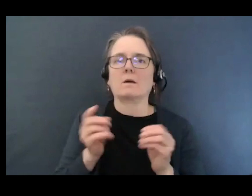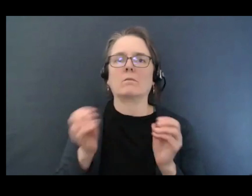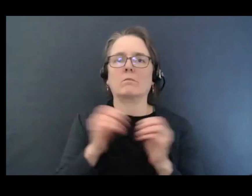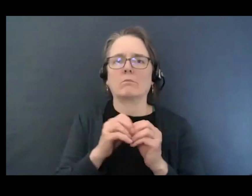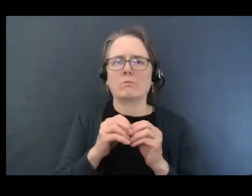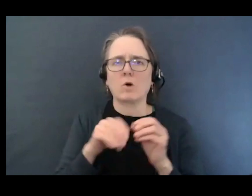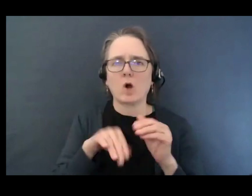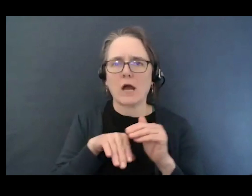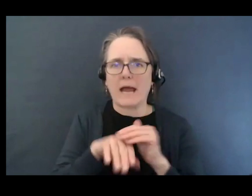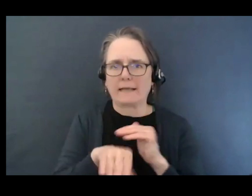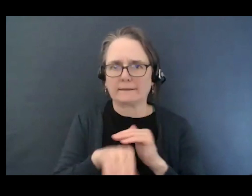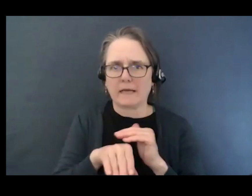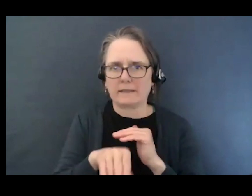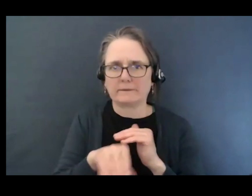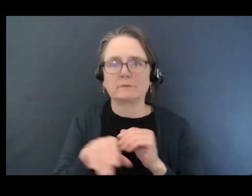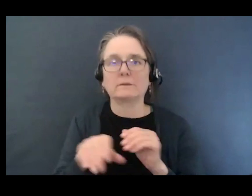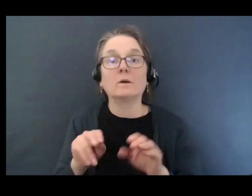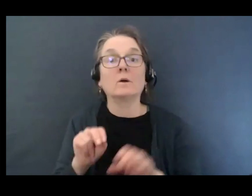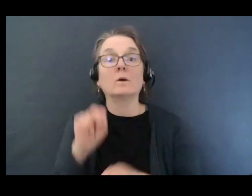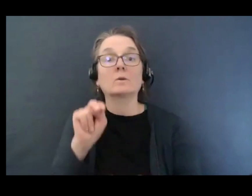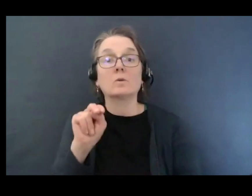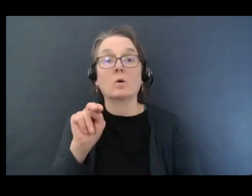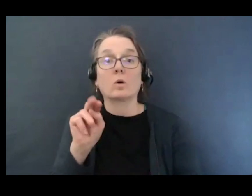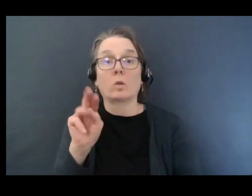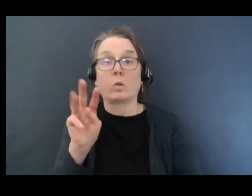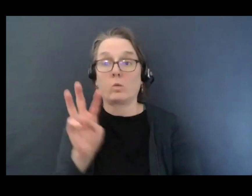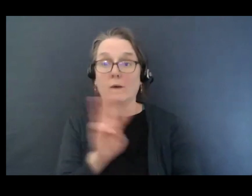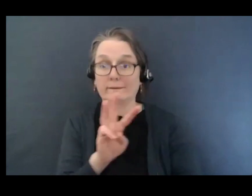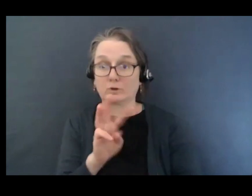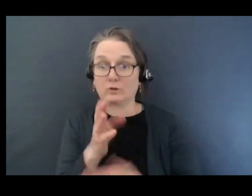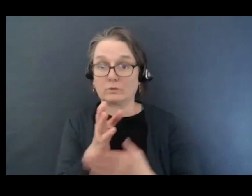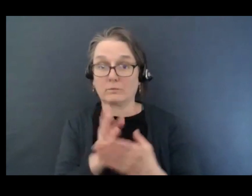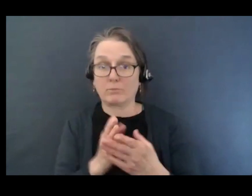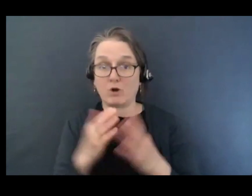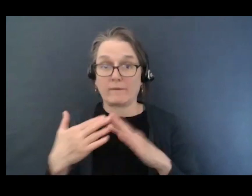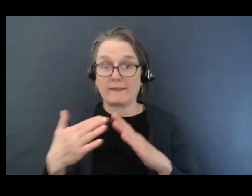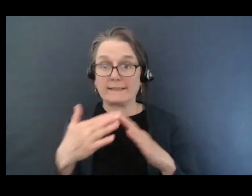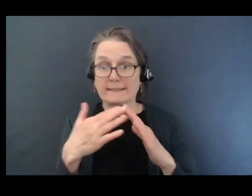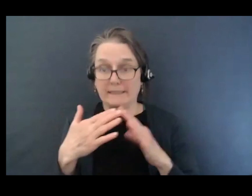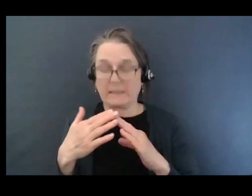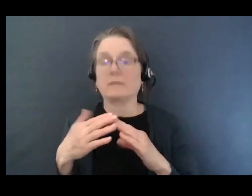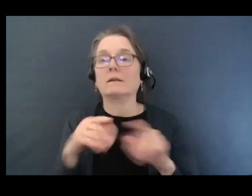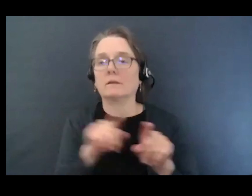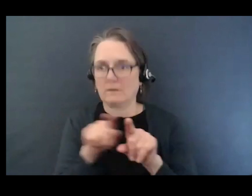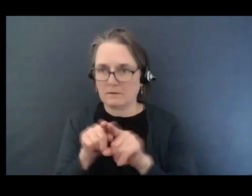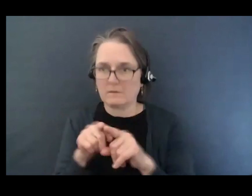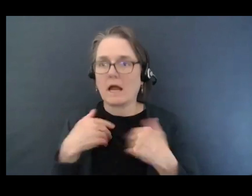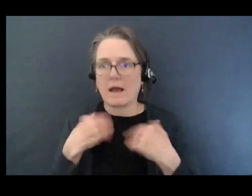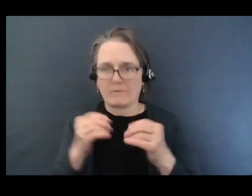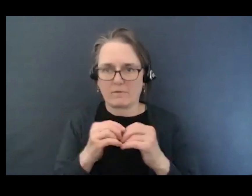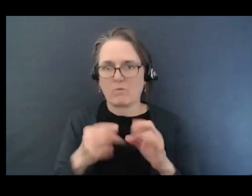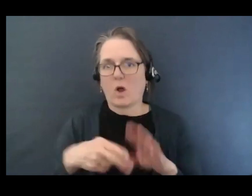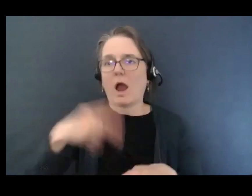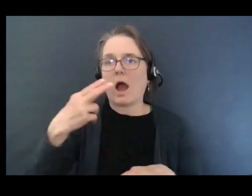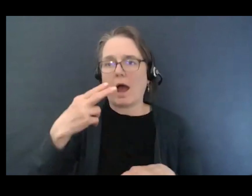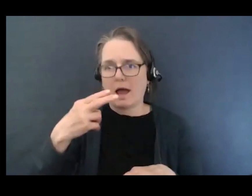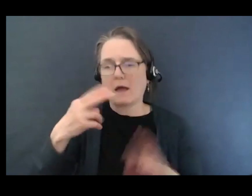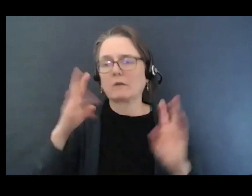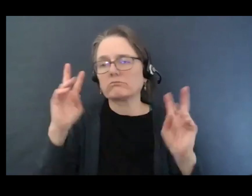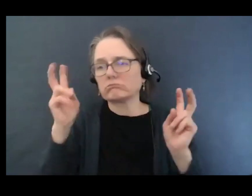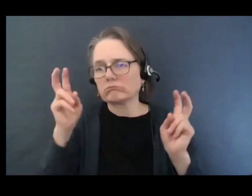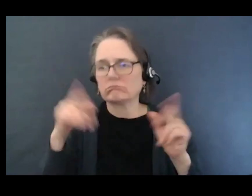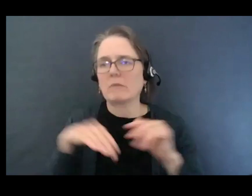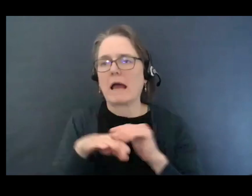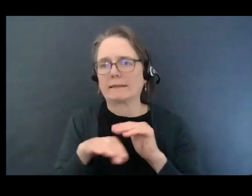have high levels of access, but also people living in the northwestern part of the city, which is wealthier and has higher levels of car ownership, also have